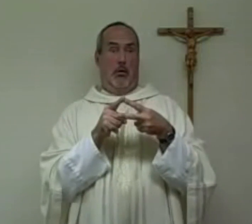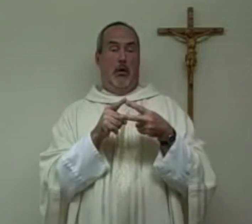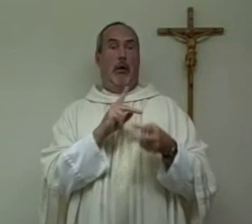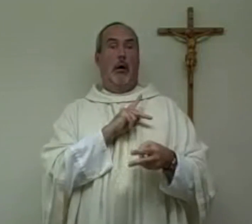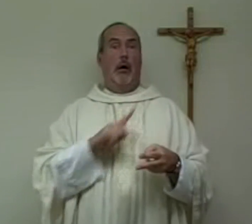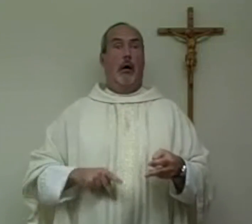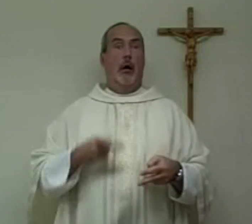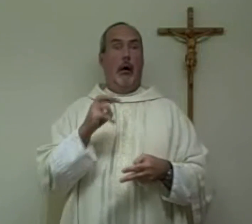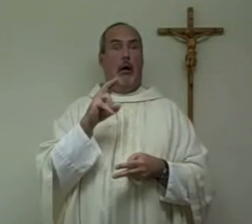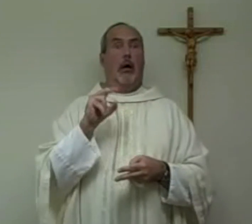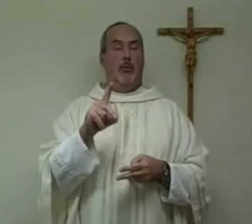two reasons.